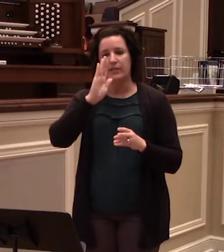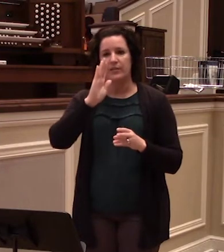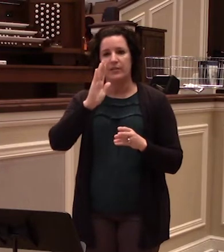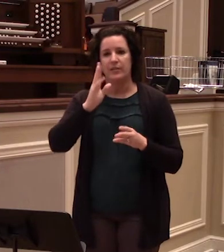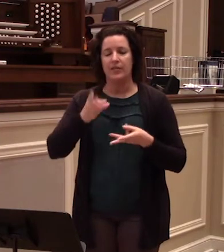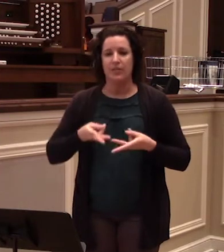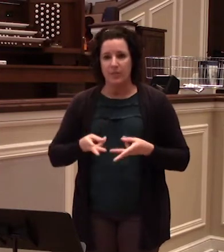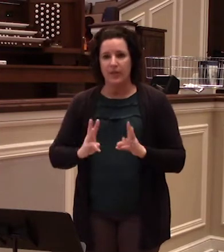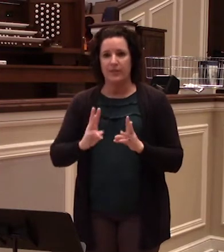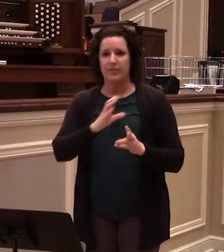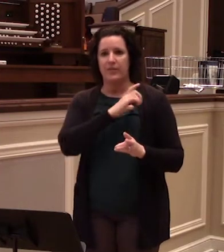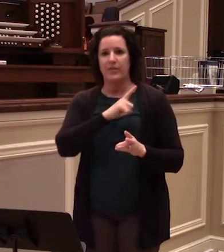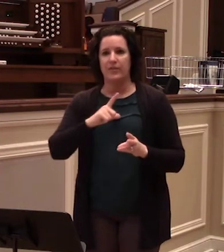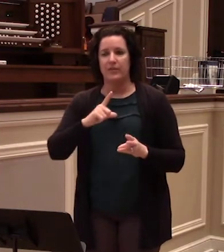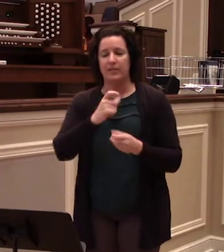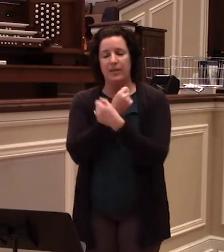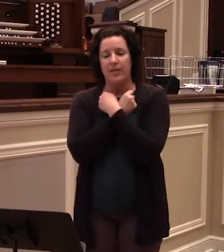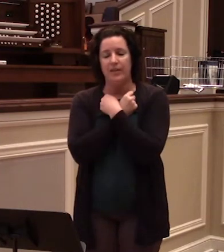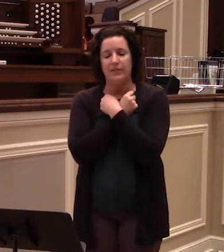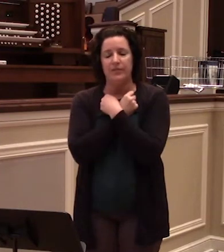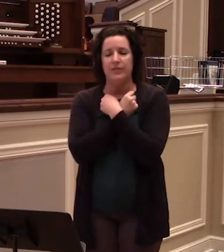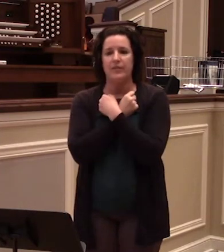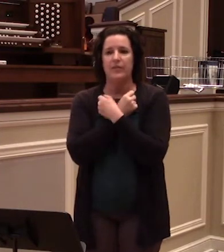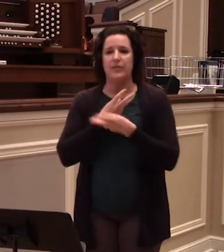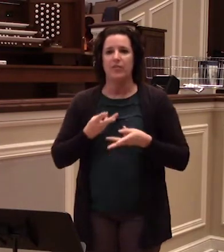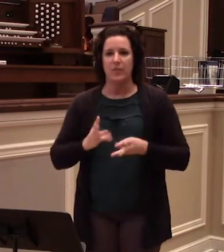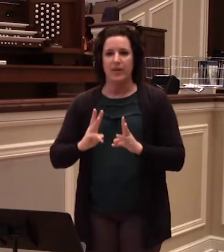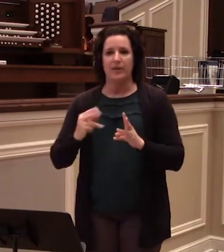love, the way of us.